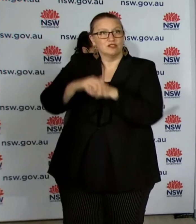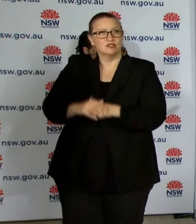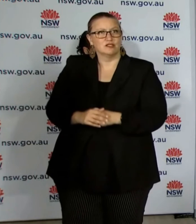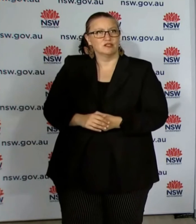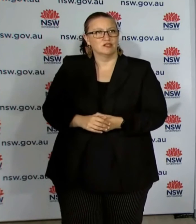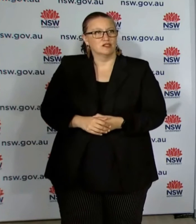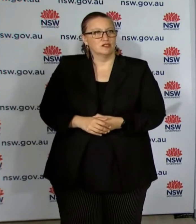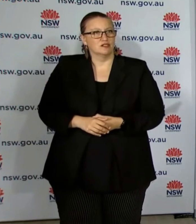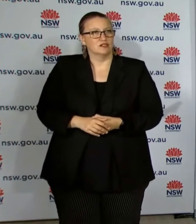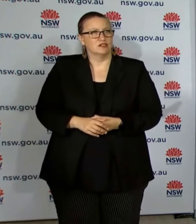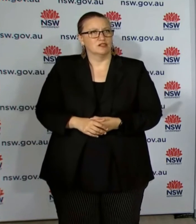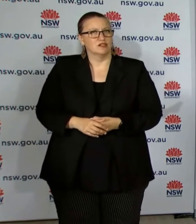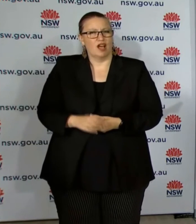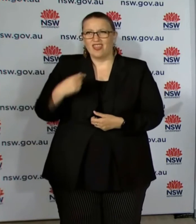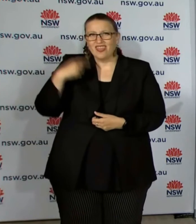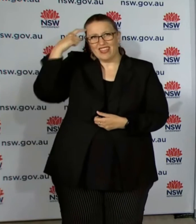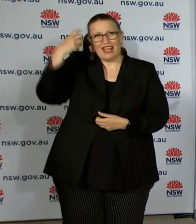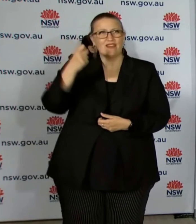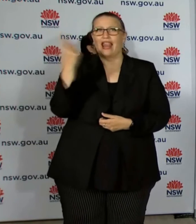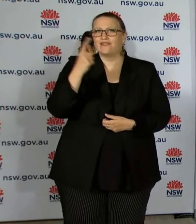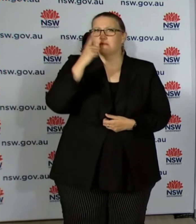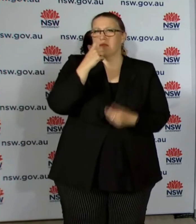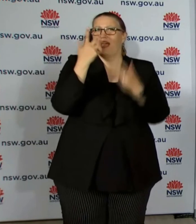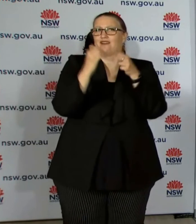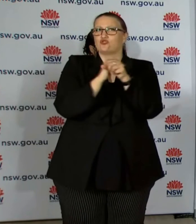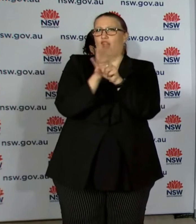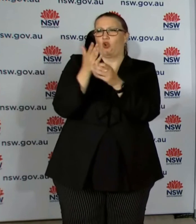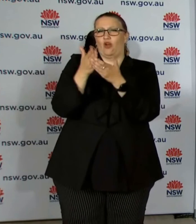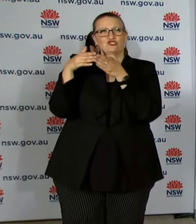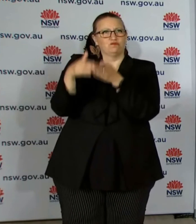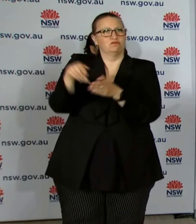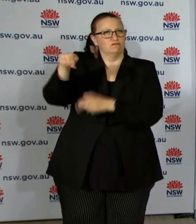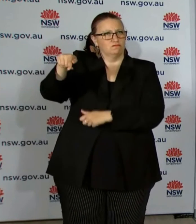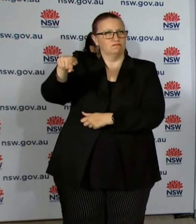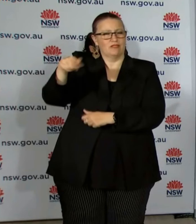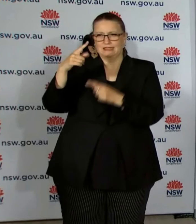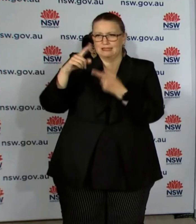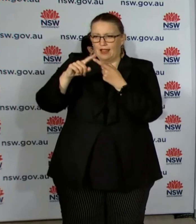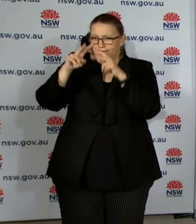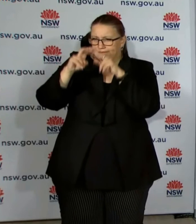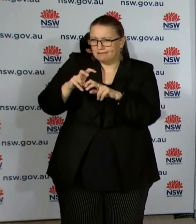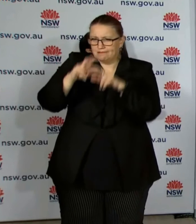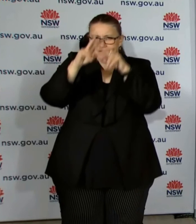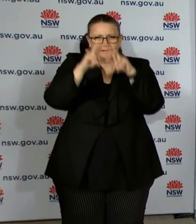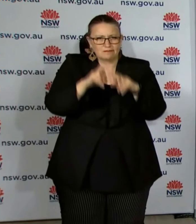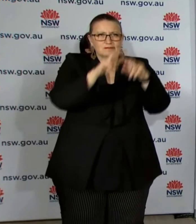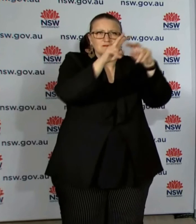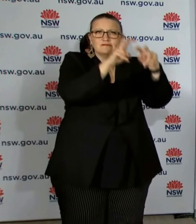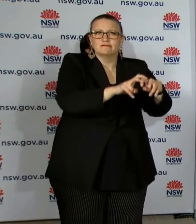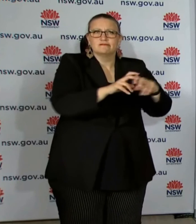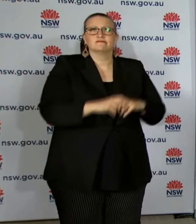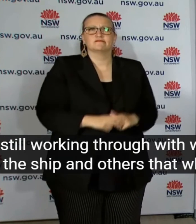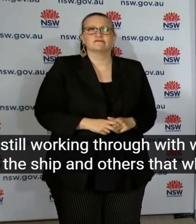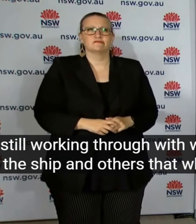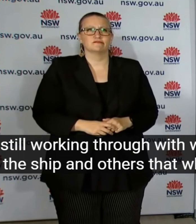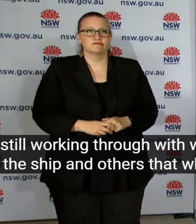told, correct me if I'm wrong, but I think I was told there are 11 cases that I believe are positive, and they're still working through with the ship